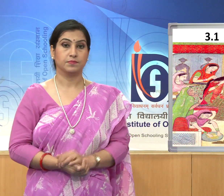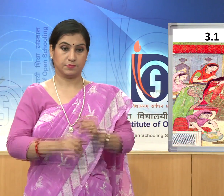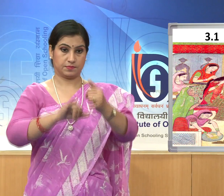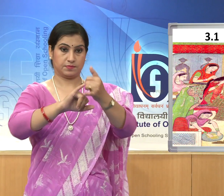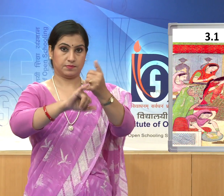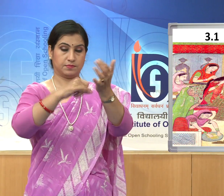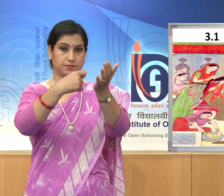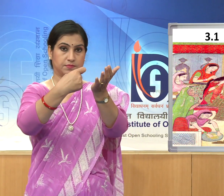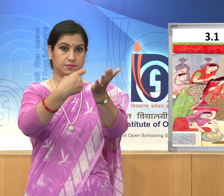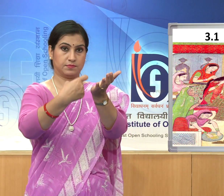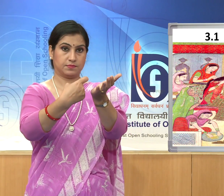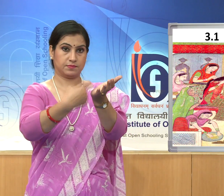Sringar.